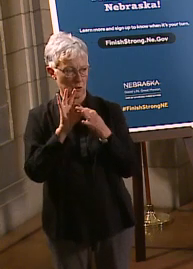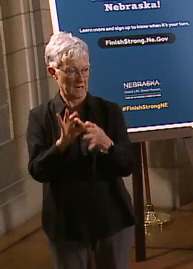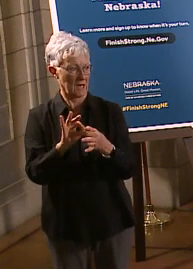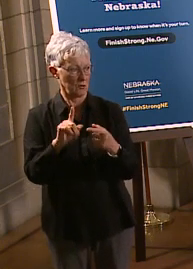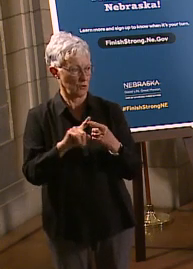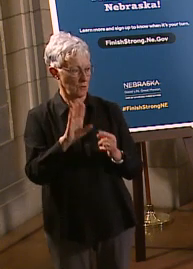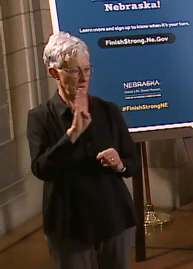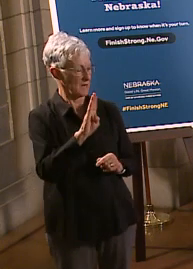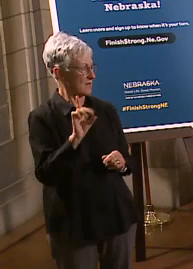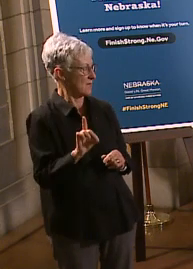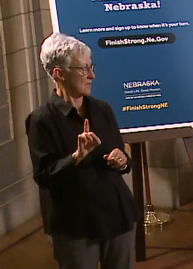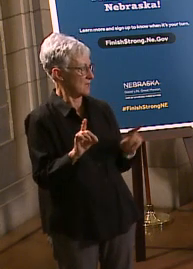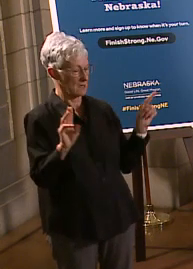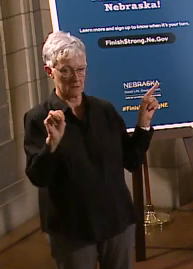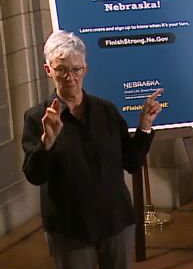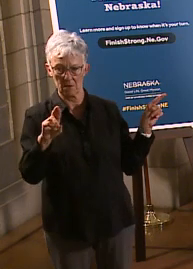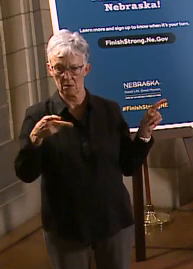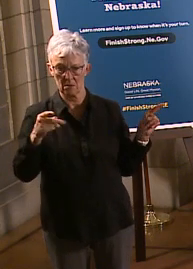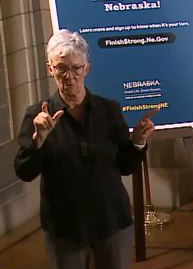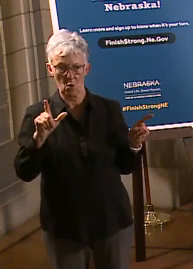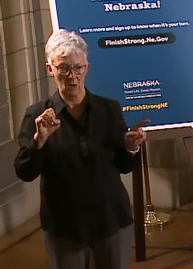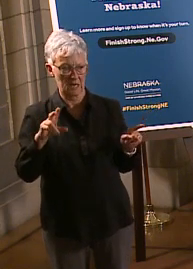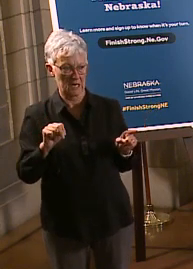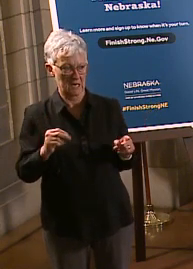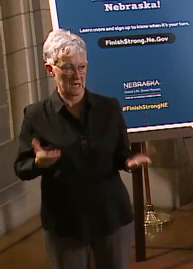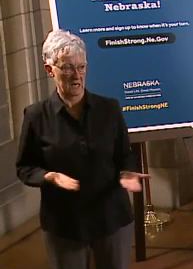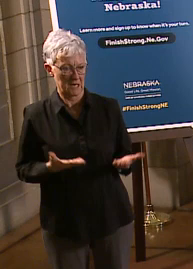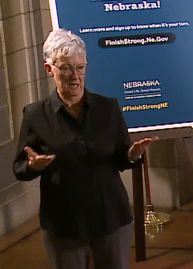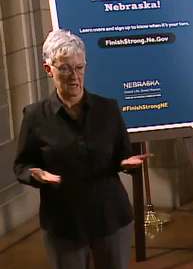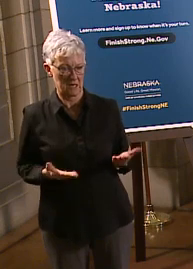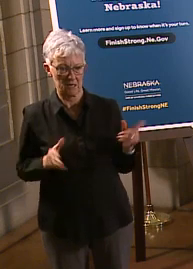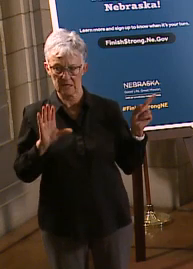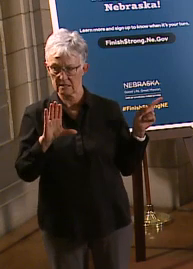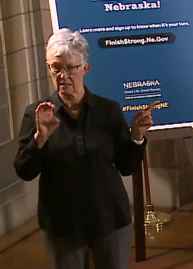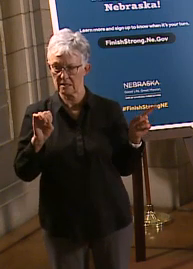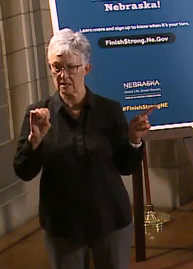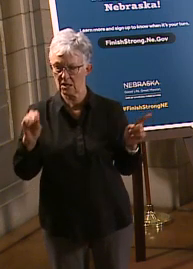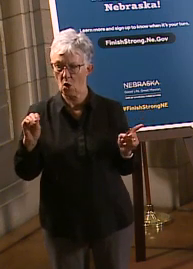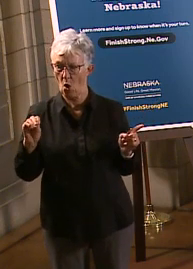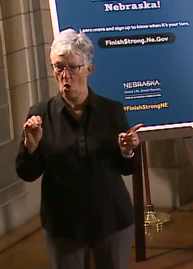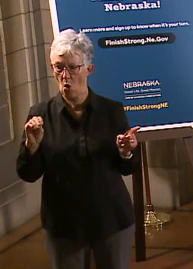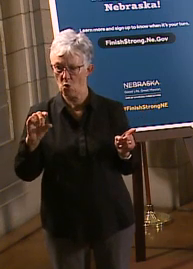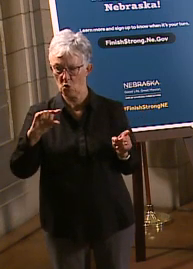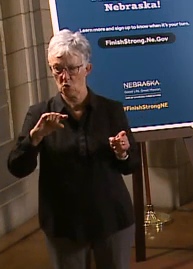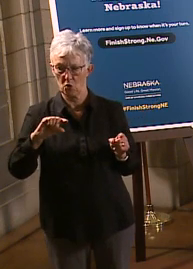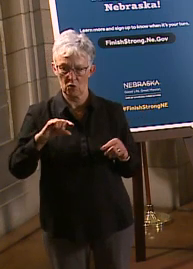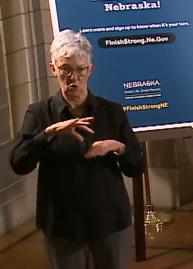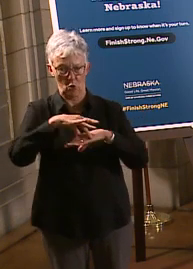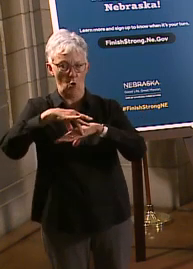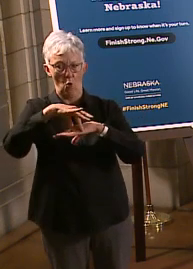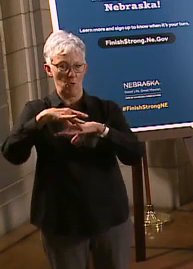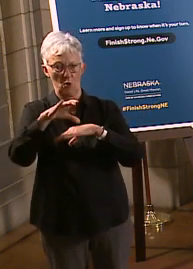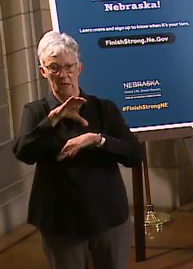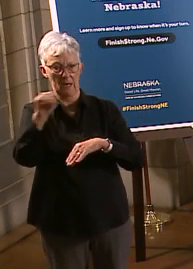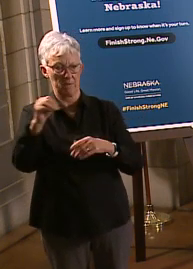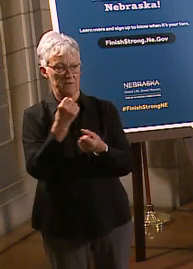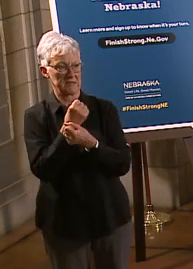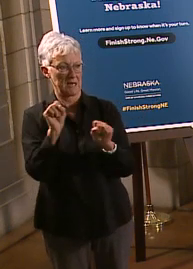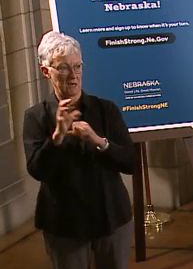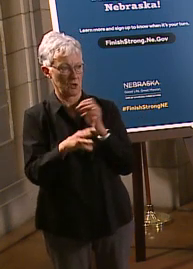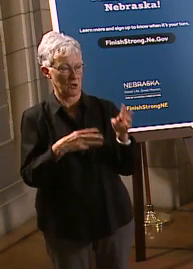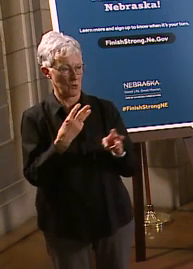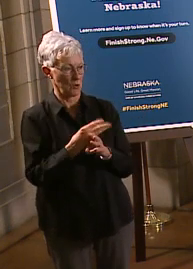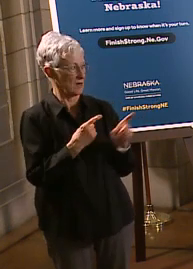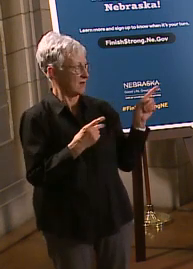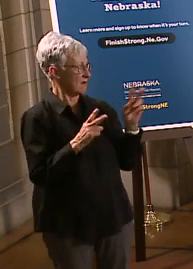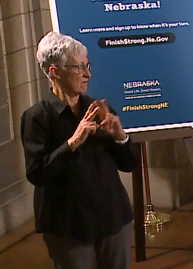because Mr. Poland here has, as you might imagine, of a CEO of a global company that's helping save the world here from the pandemic. He's